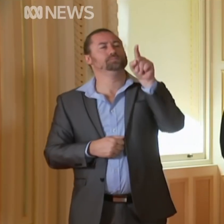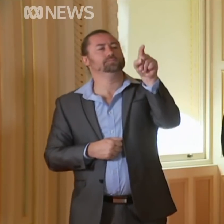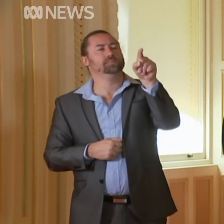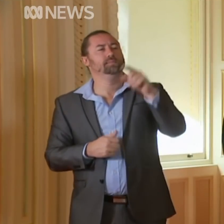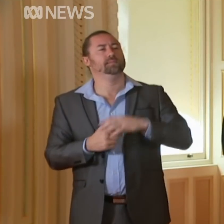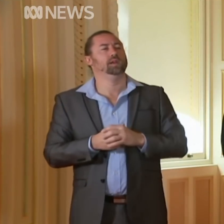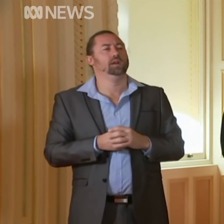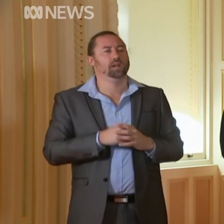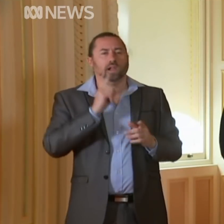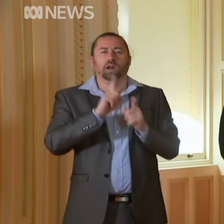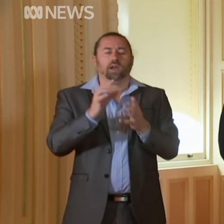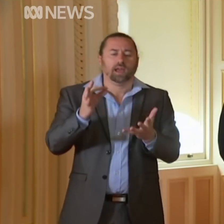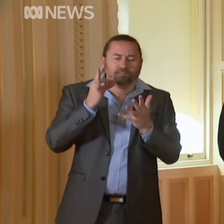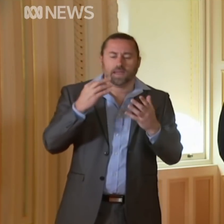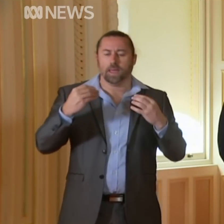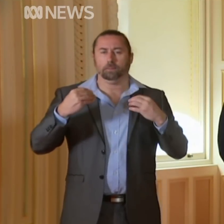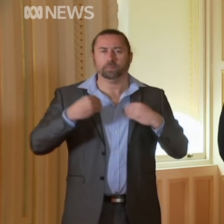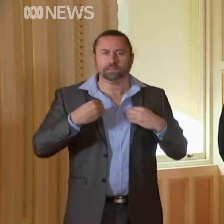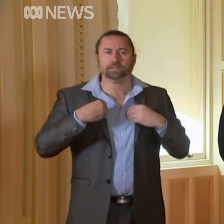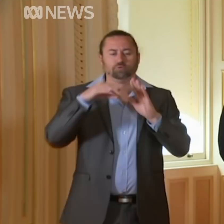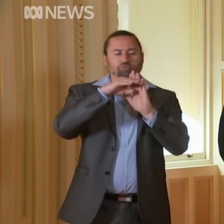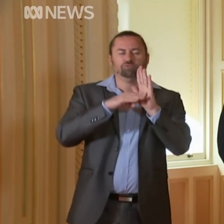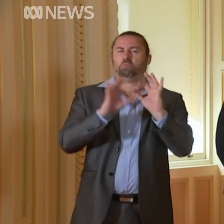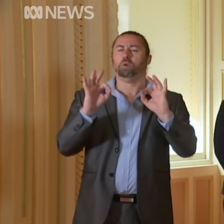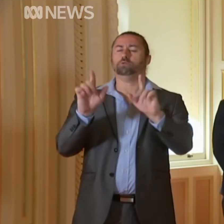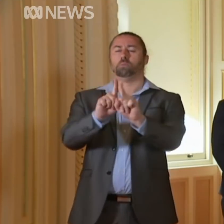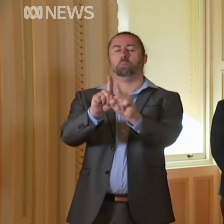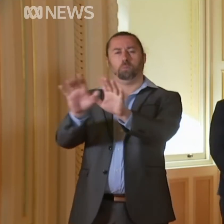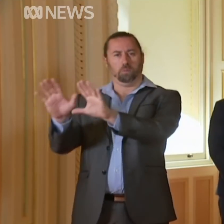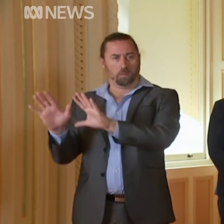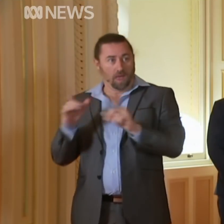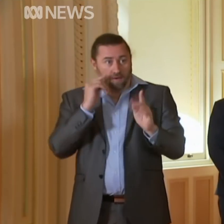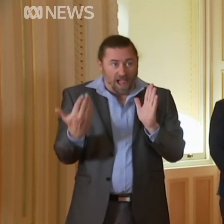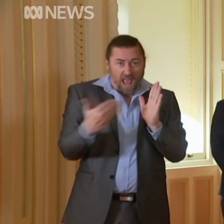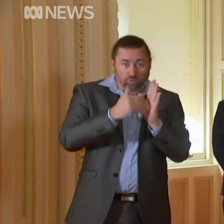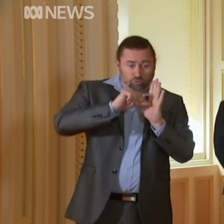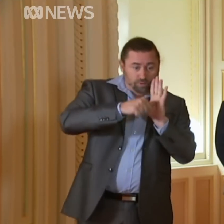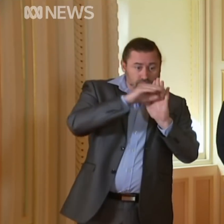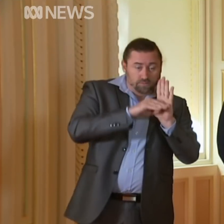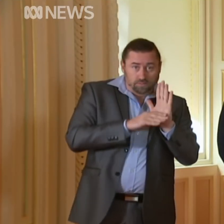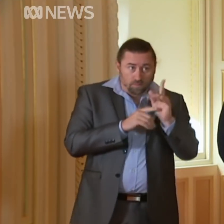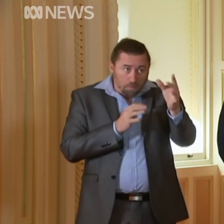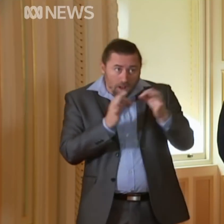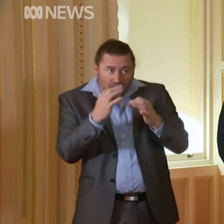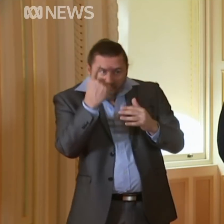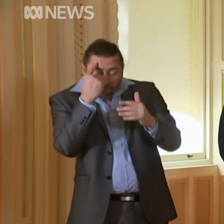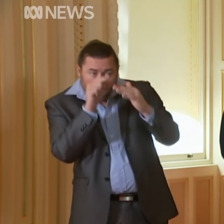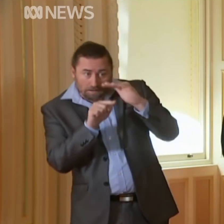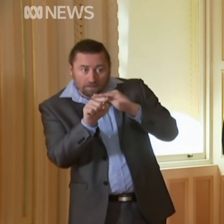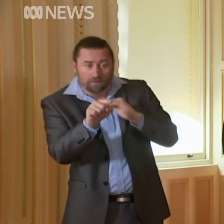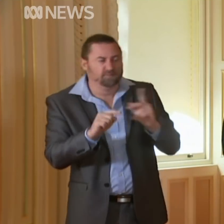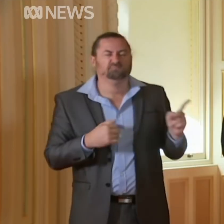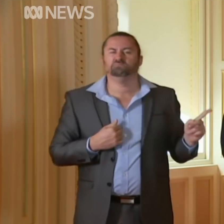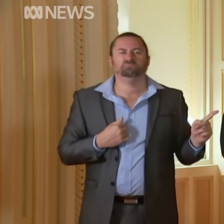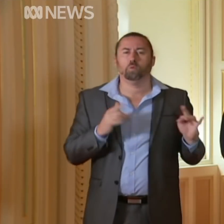looking at restrictions for cafes and businesses, but are there any other restrictions in general that the government is considering? Not at this stage, no. We are focused